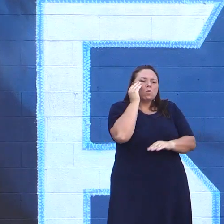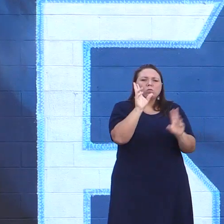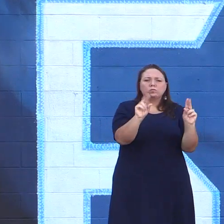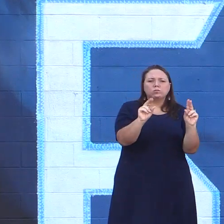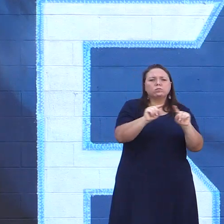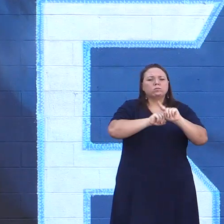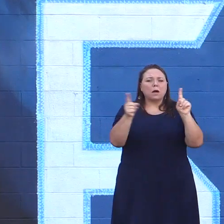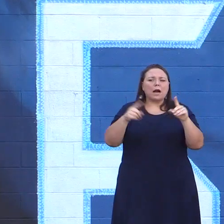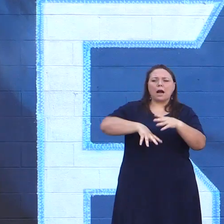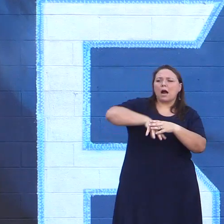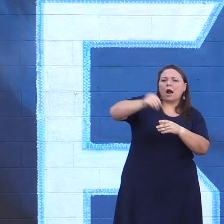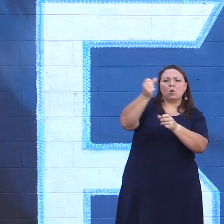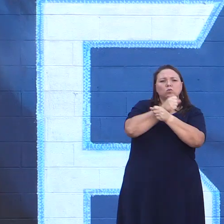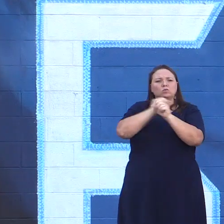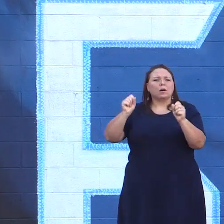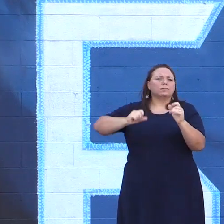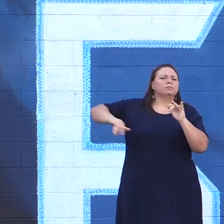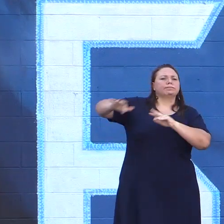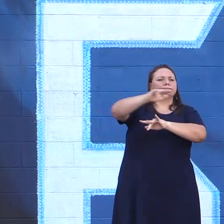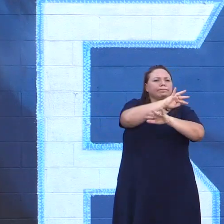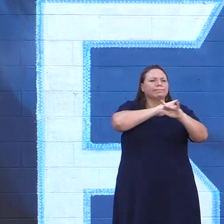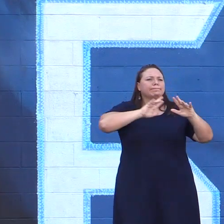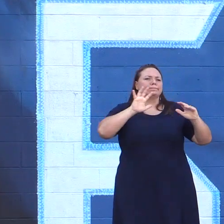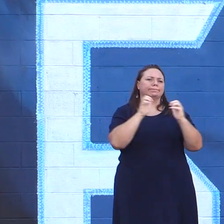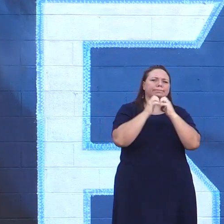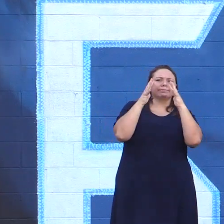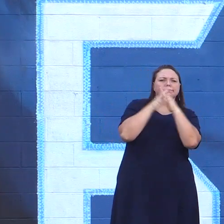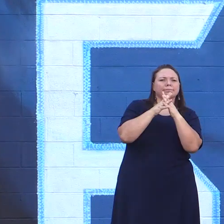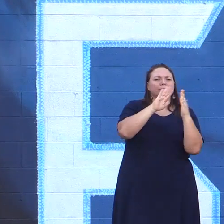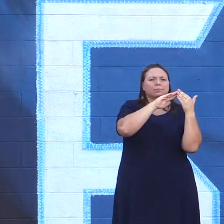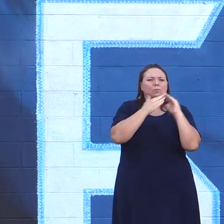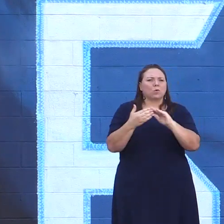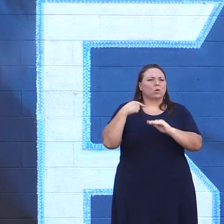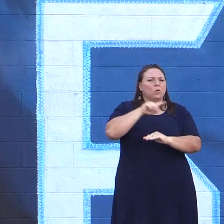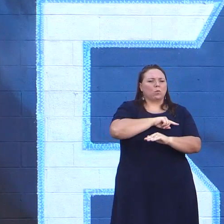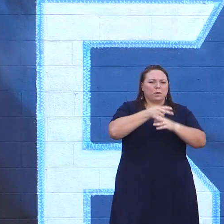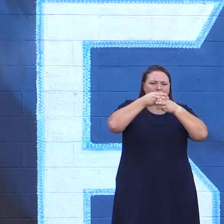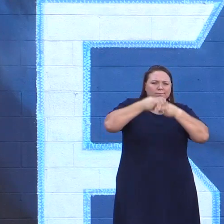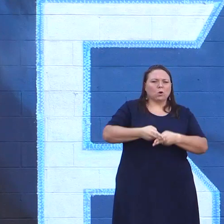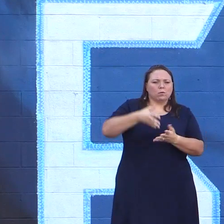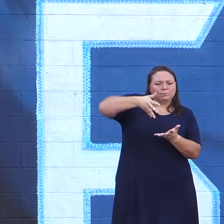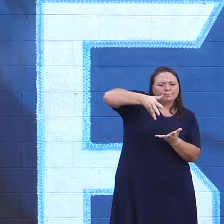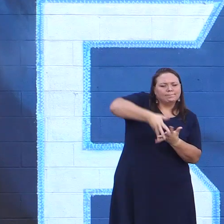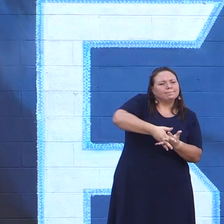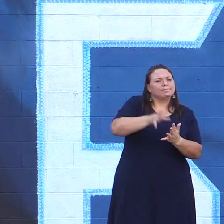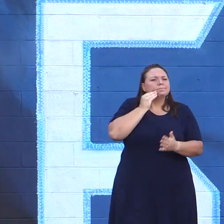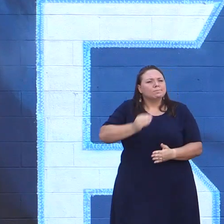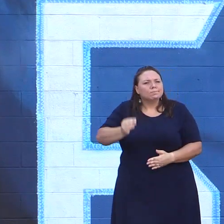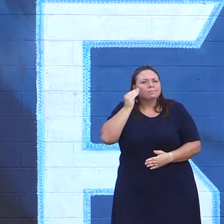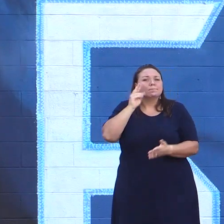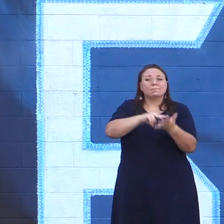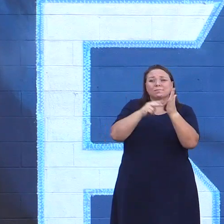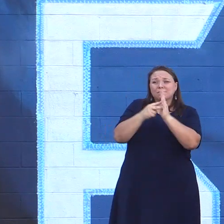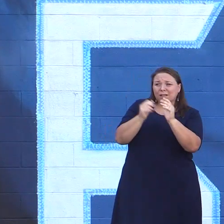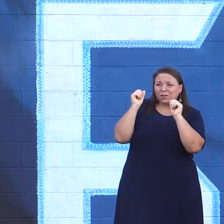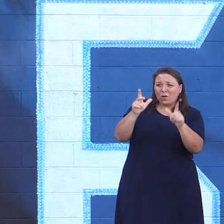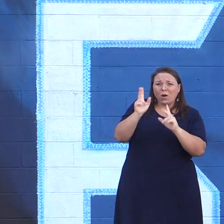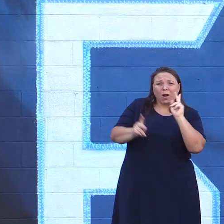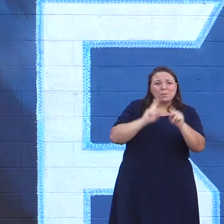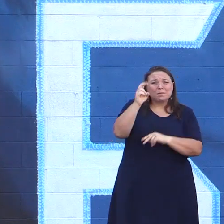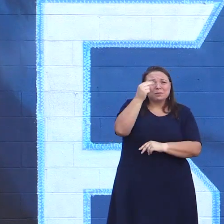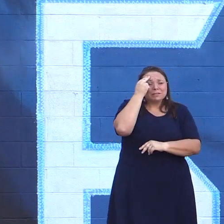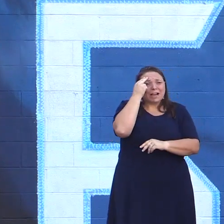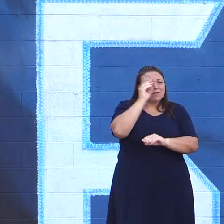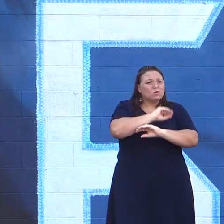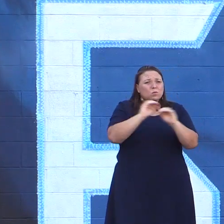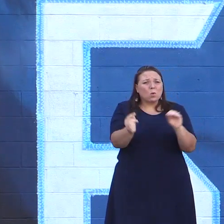also to safely rebuild and re-engage the community that we call home, where no Nashvillian is left